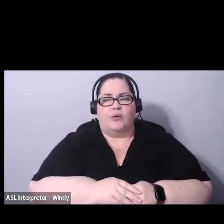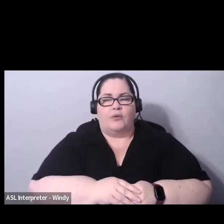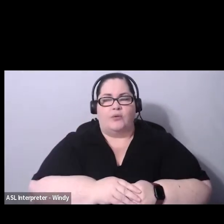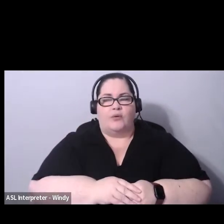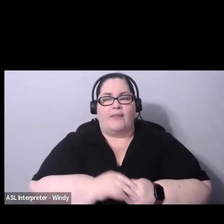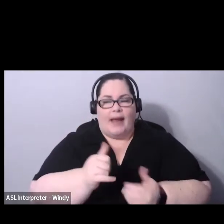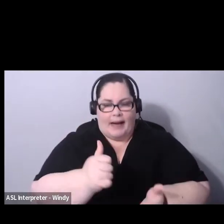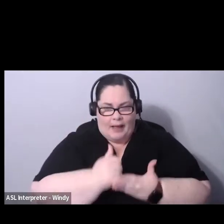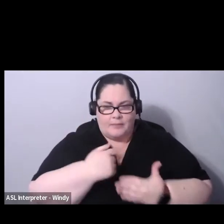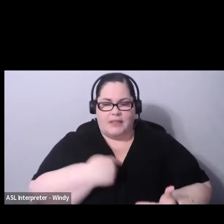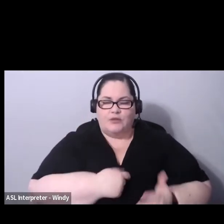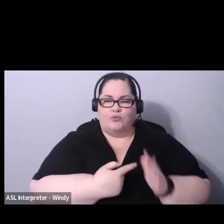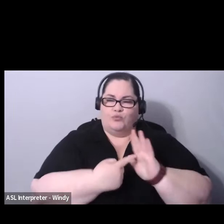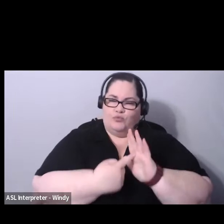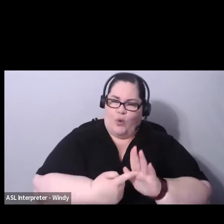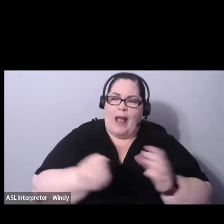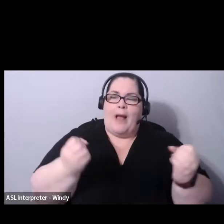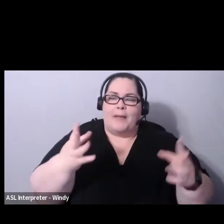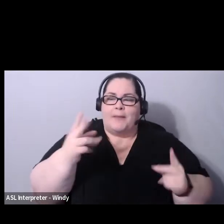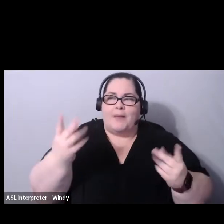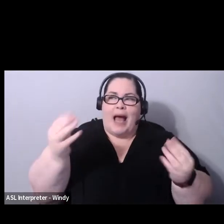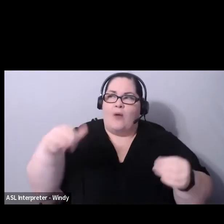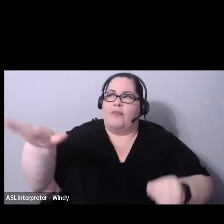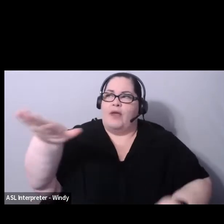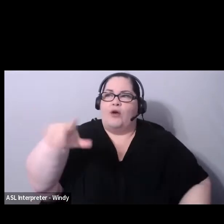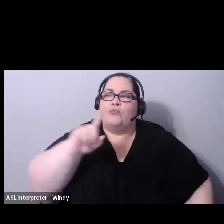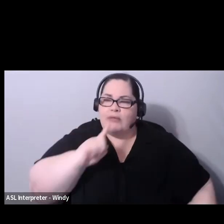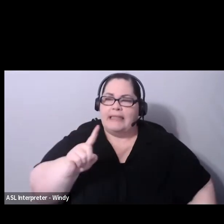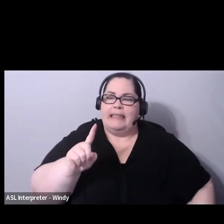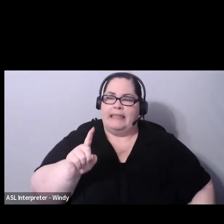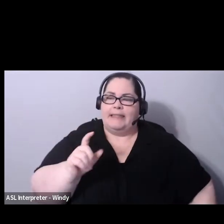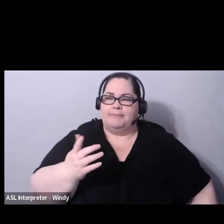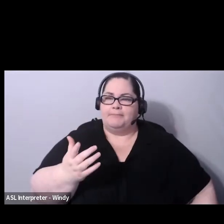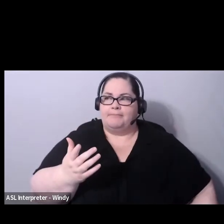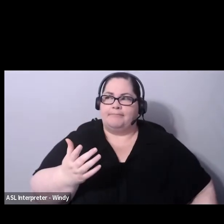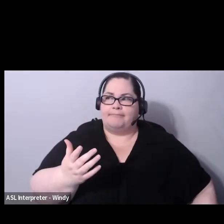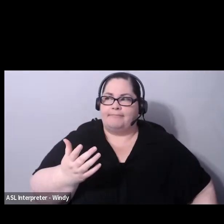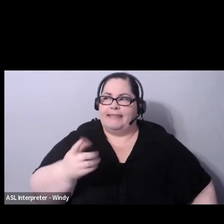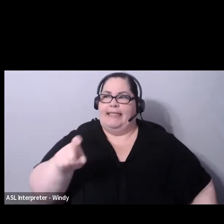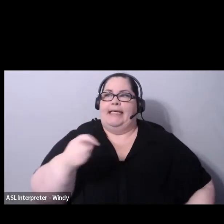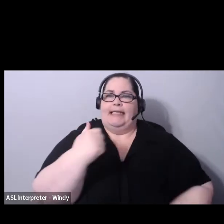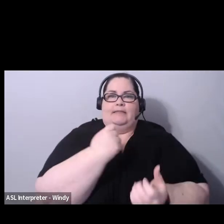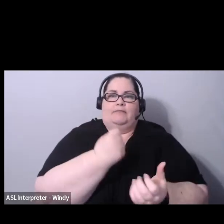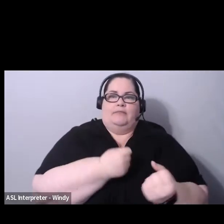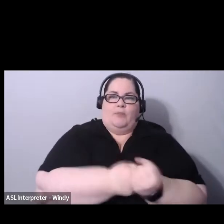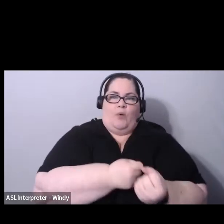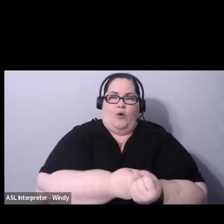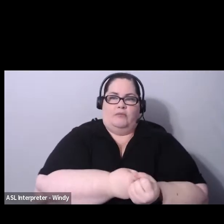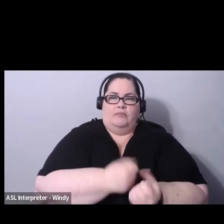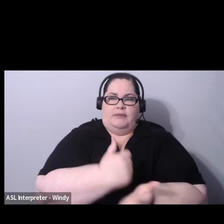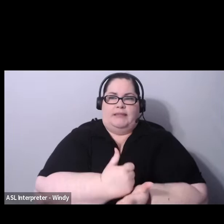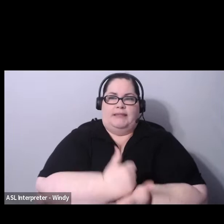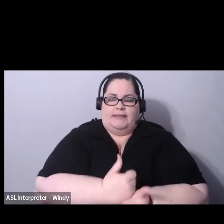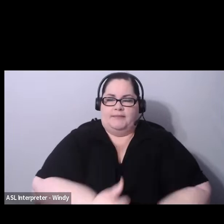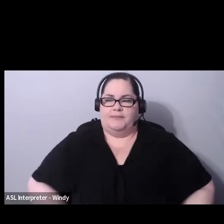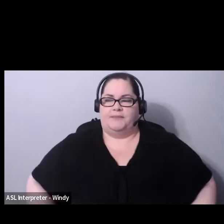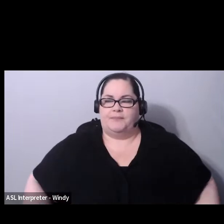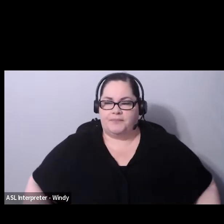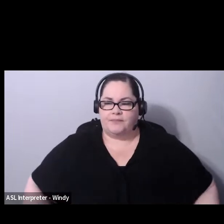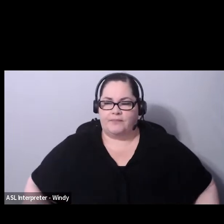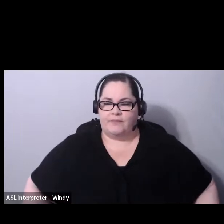to show how many people out there are really looking for assistance. We